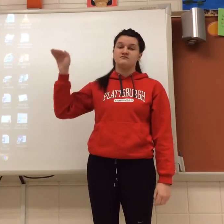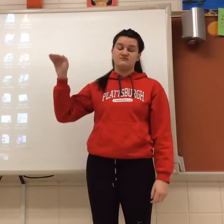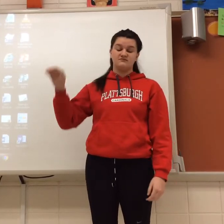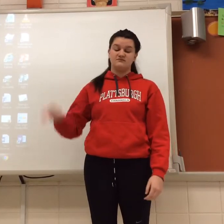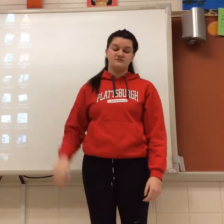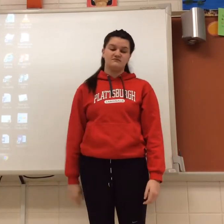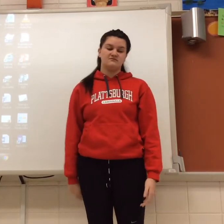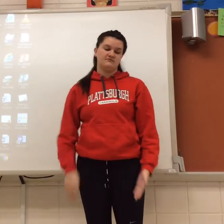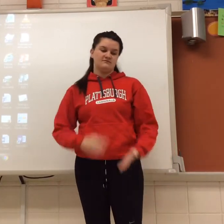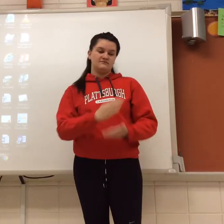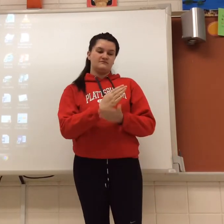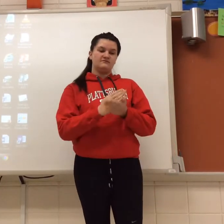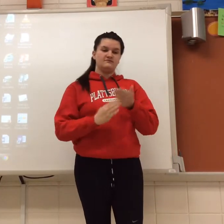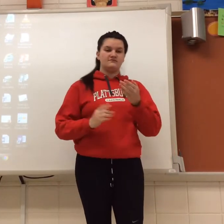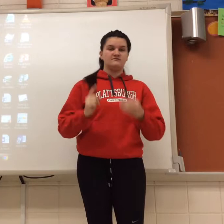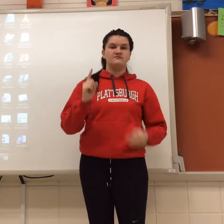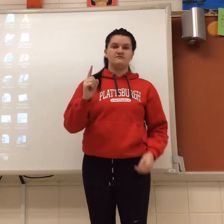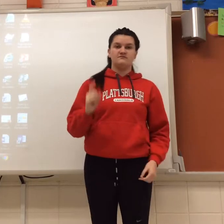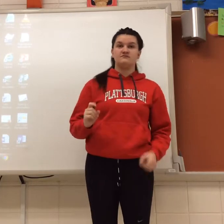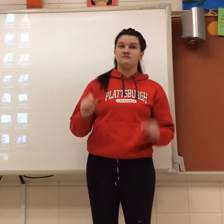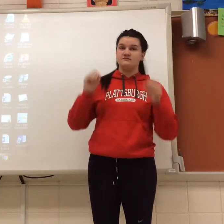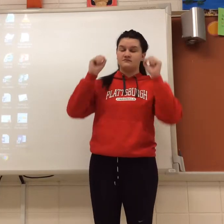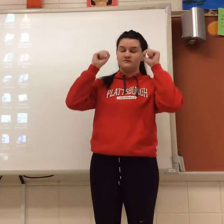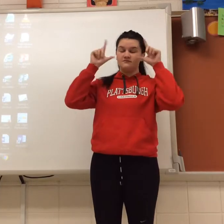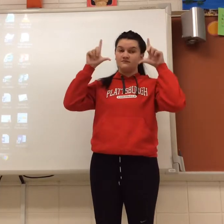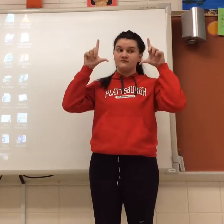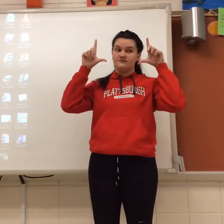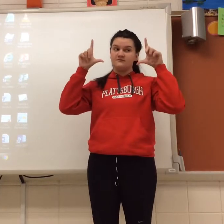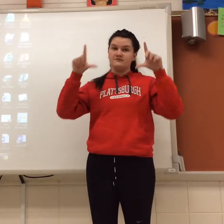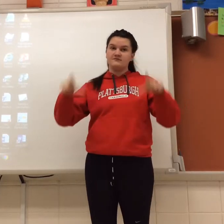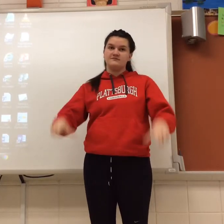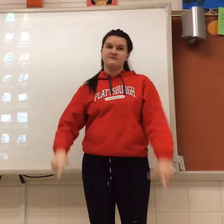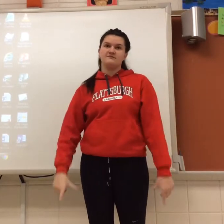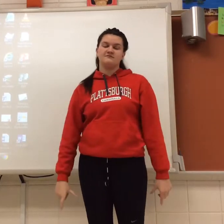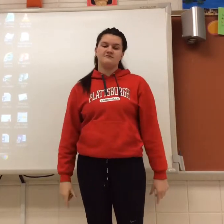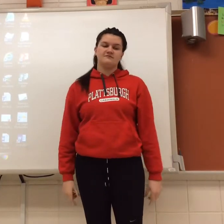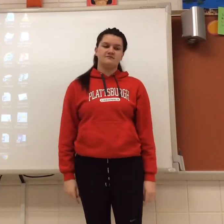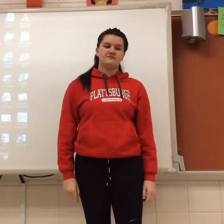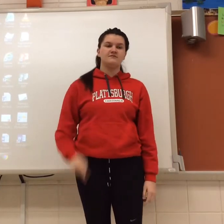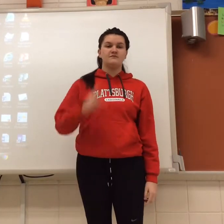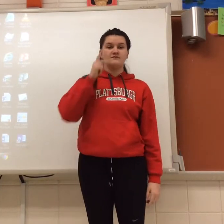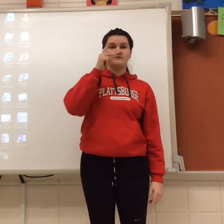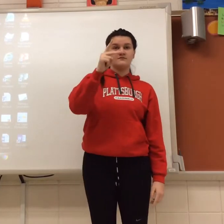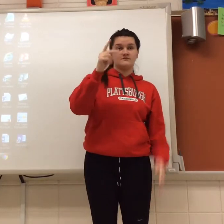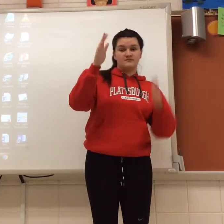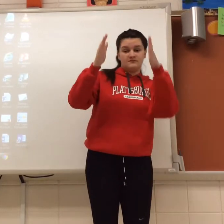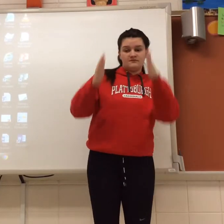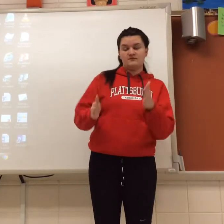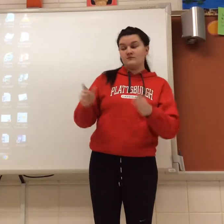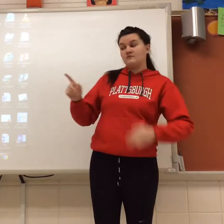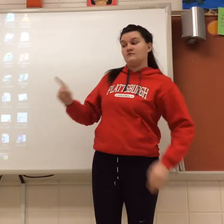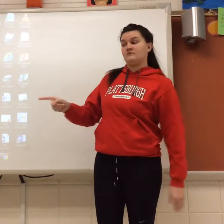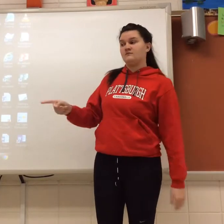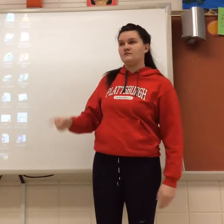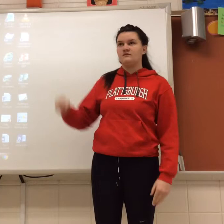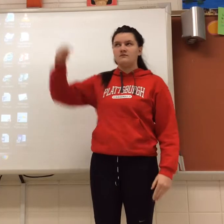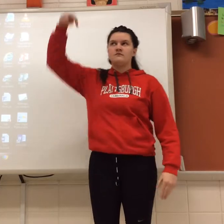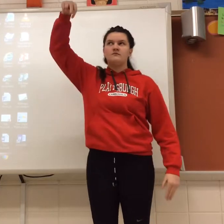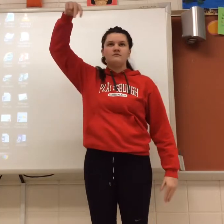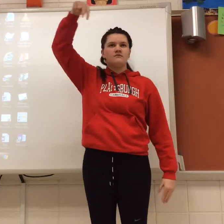Corduroy didn't know it, but there was someone else awake in the store. The night watchman was going his rounds